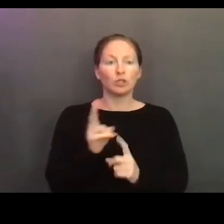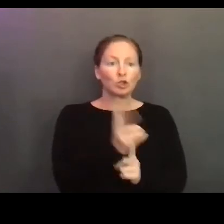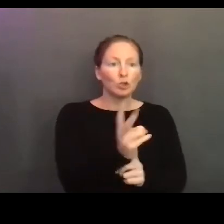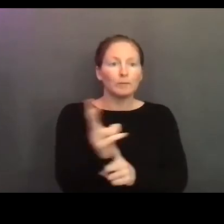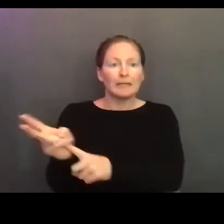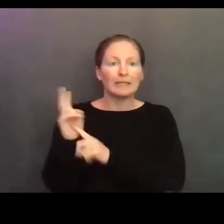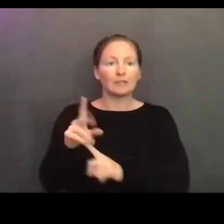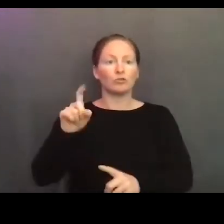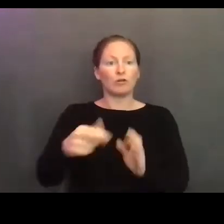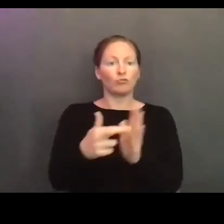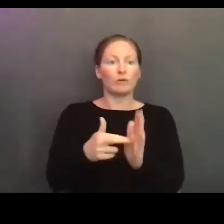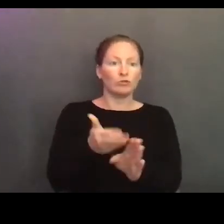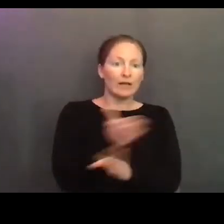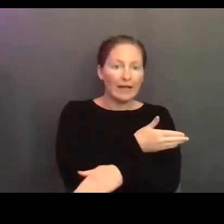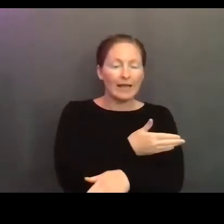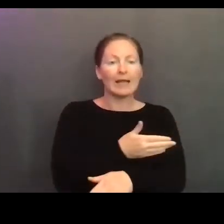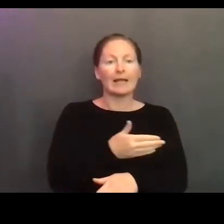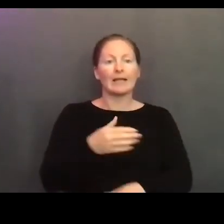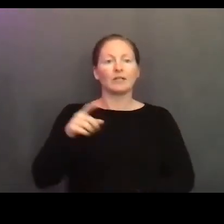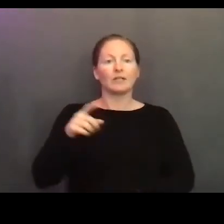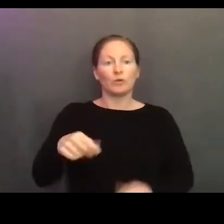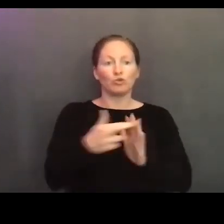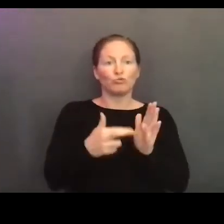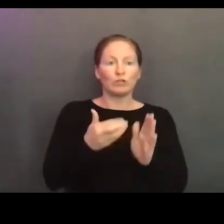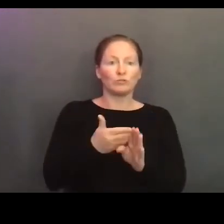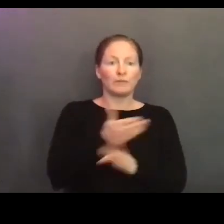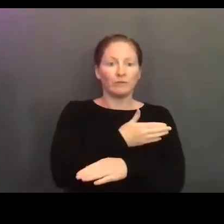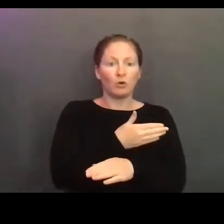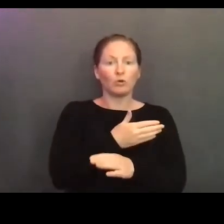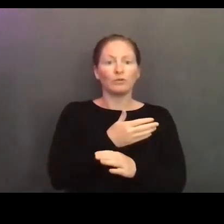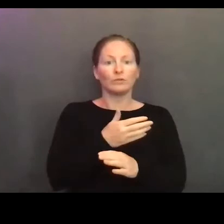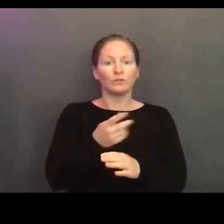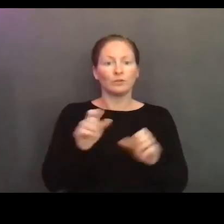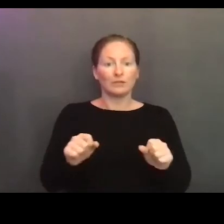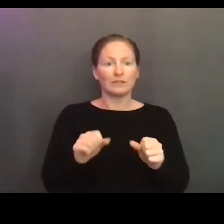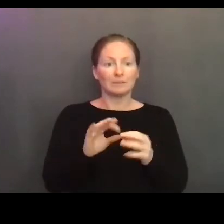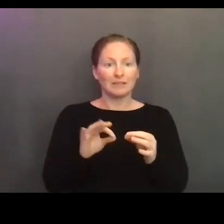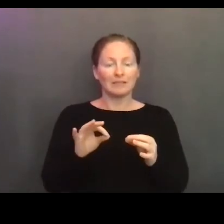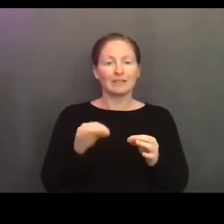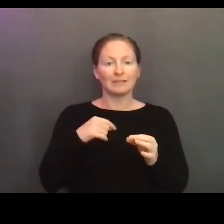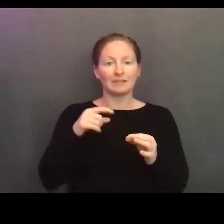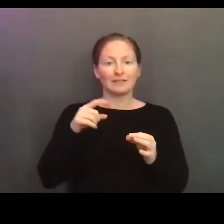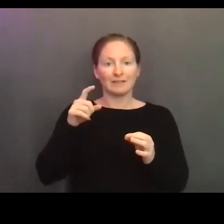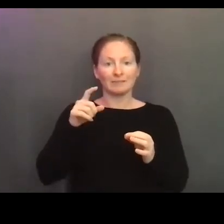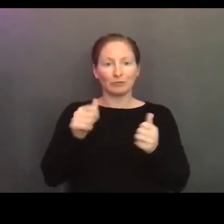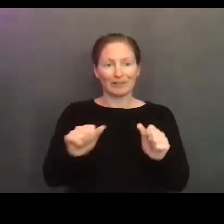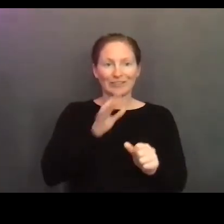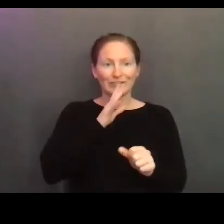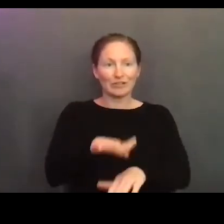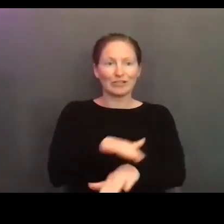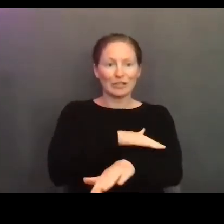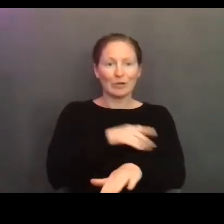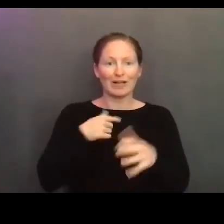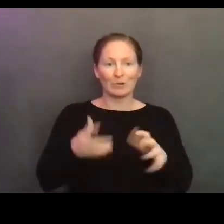had to pre-register to attend. You had to pre-register to speak. I'm trying to talk a little slower because I don't want to mess your interpreter up. I talk a little